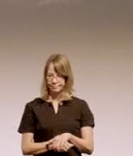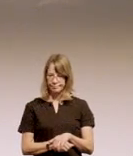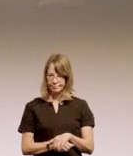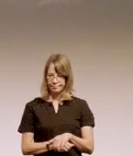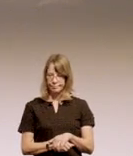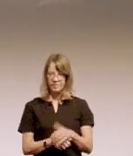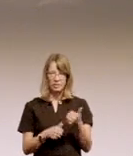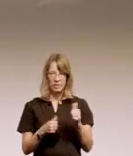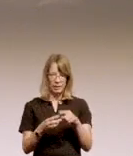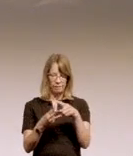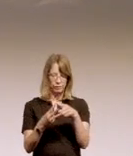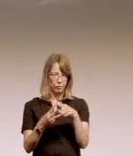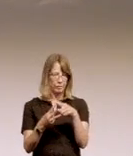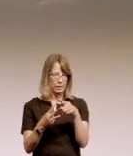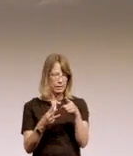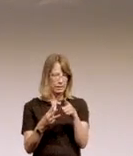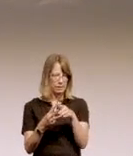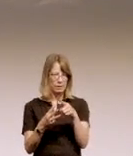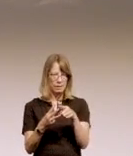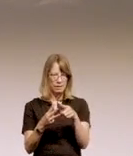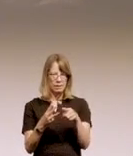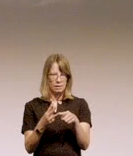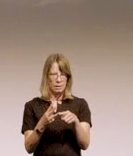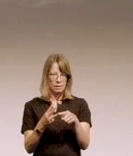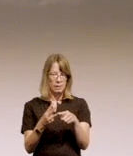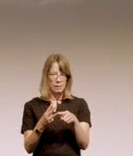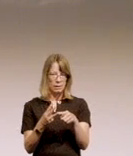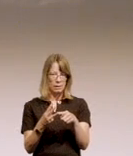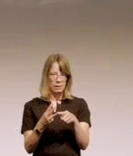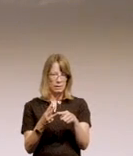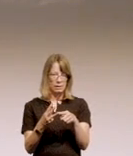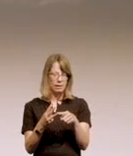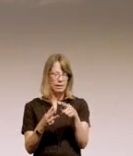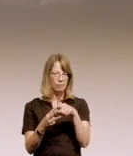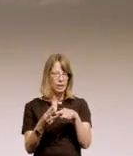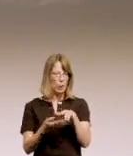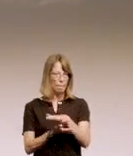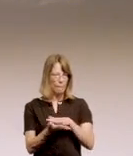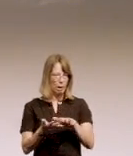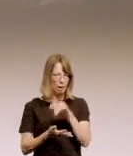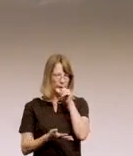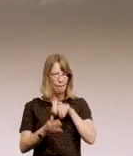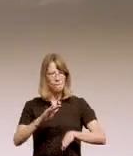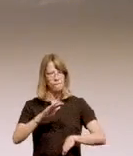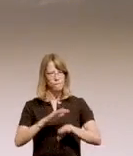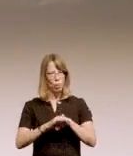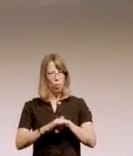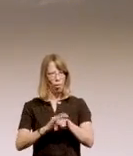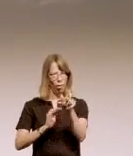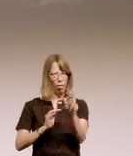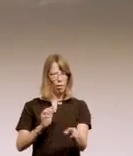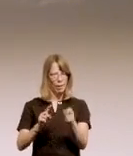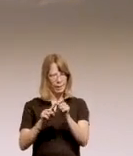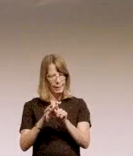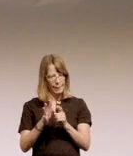by combining one of each of these facets, we get an entire persona. And somewhere